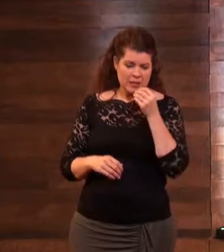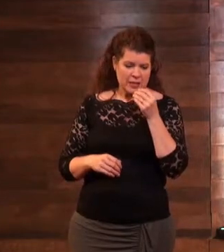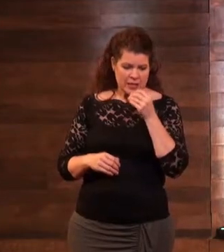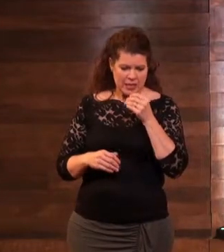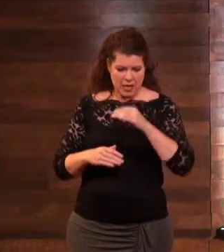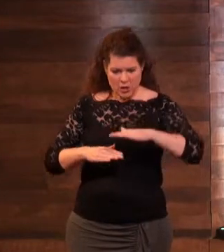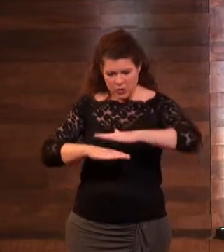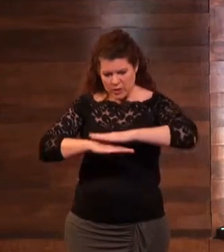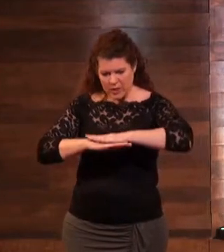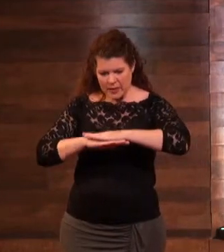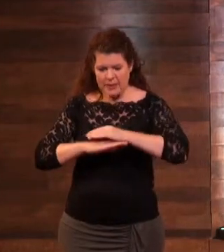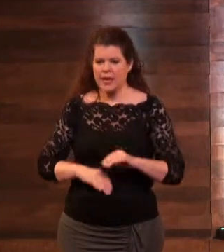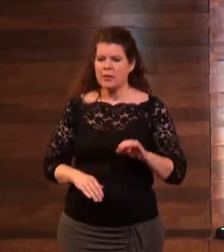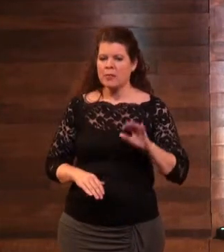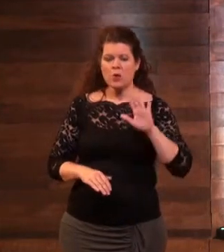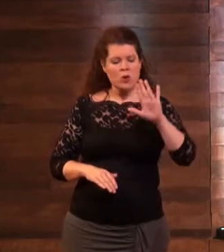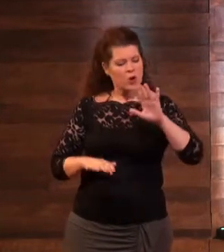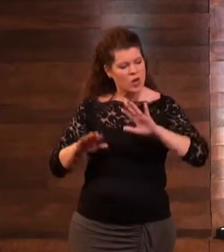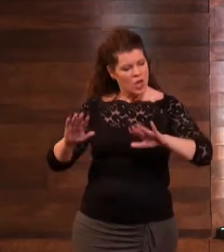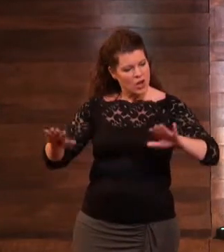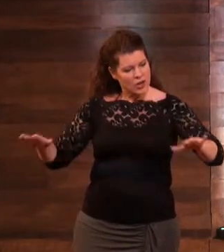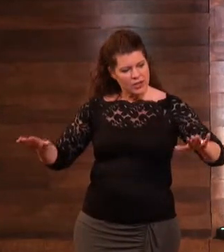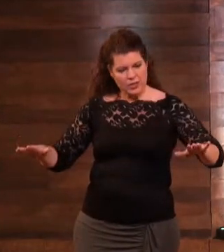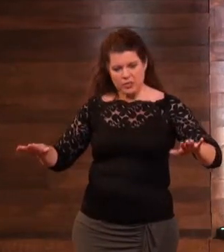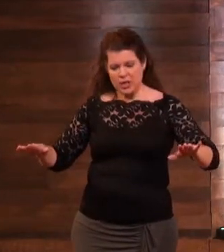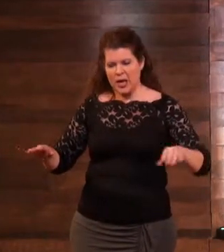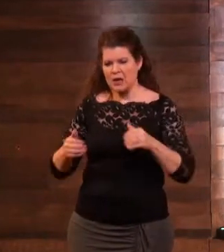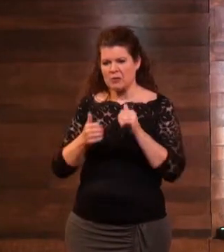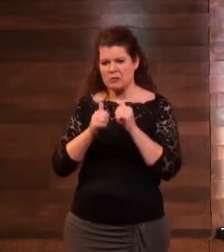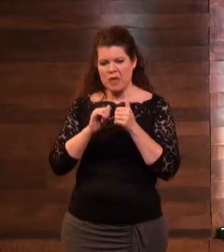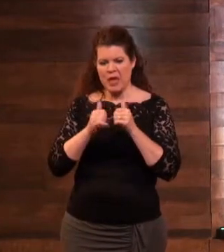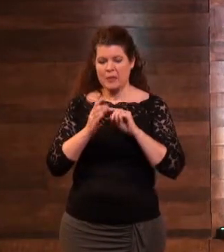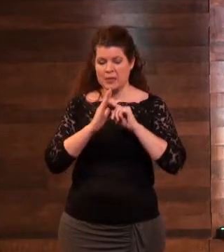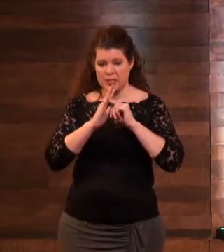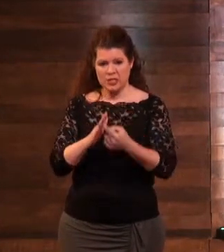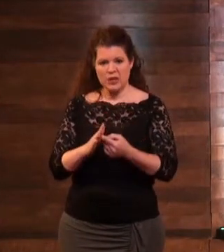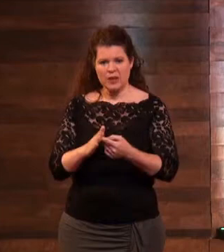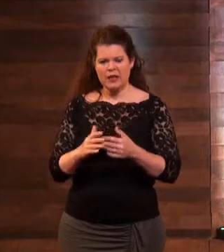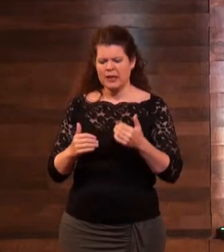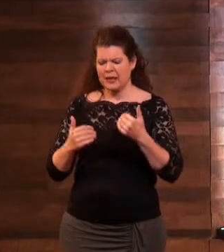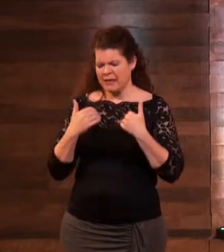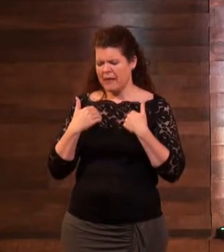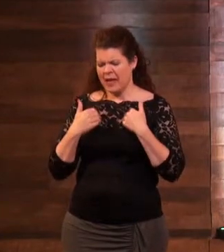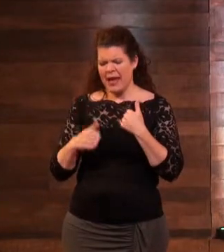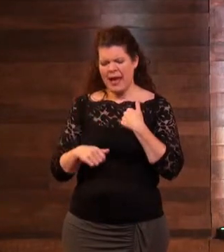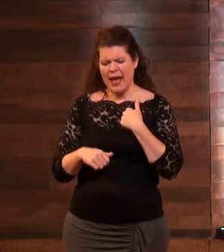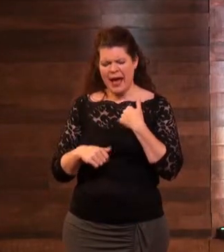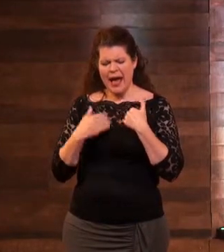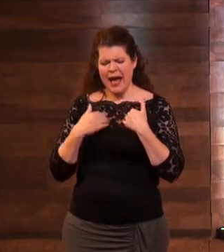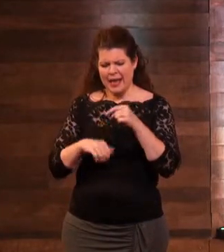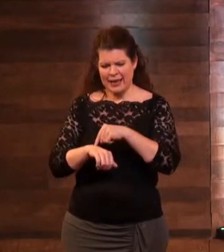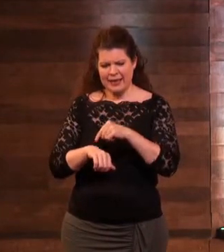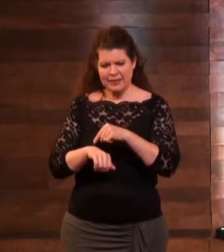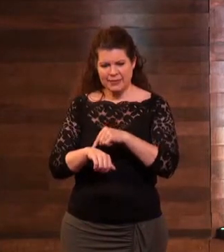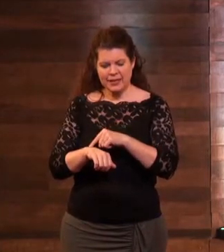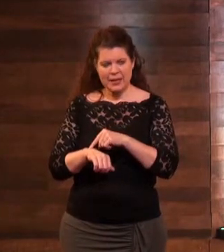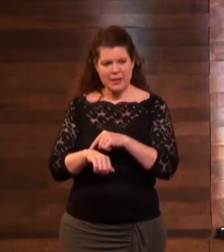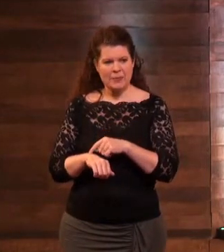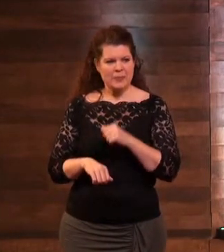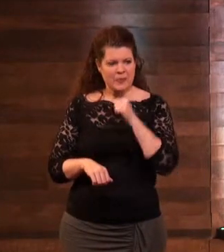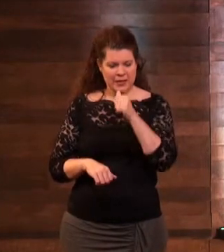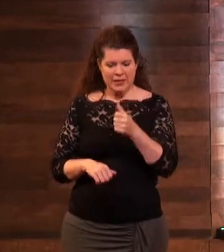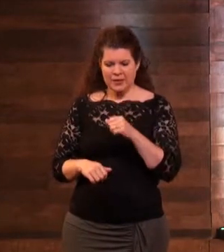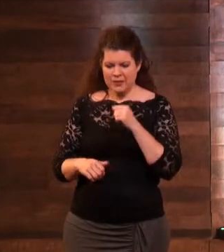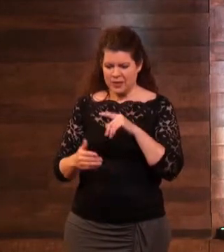know, your child's game or performance is about to start. Yeah, I got time. You know, you haven't read and reflected on that thing